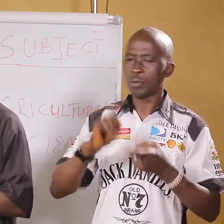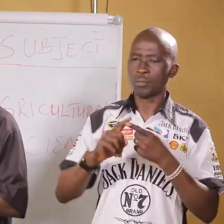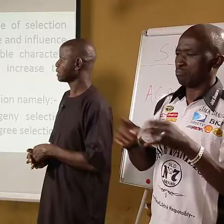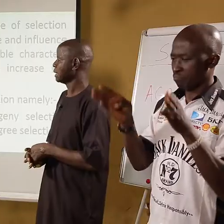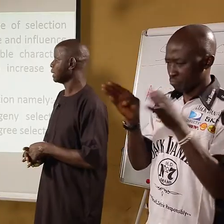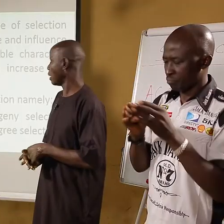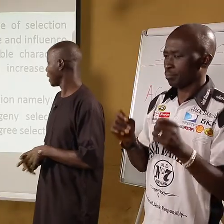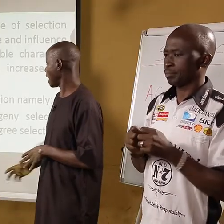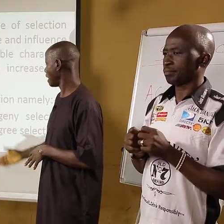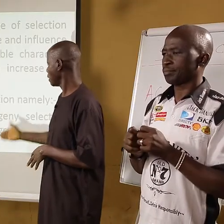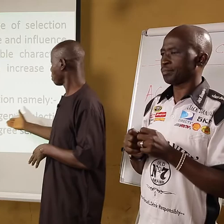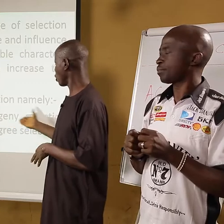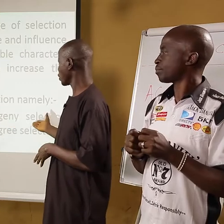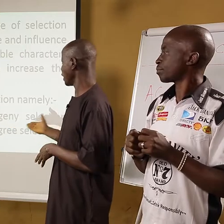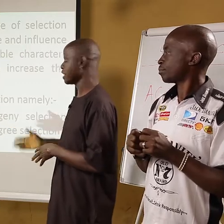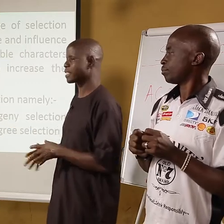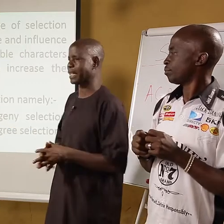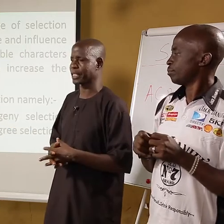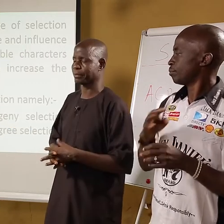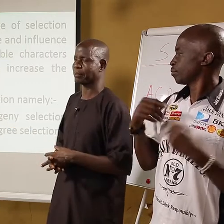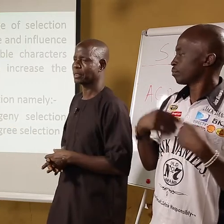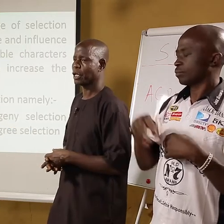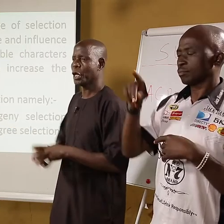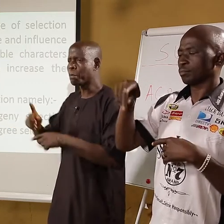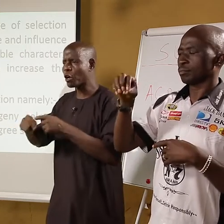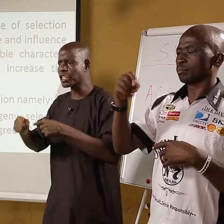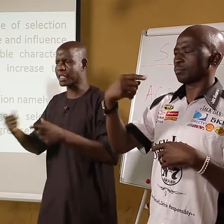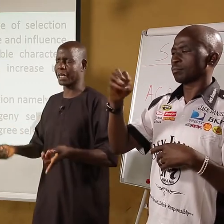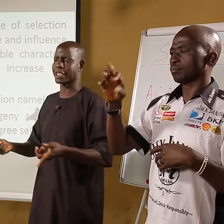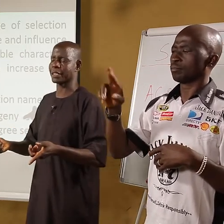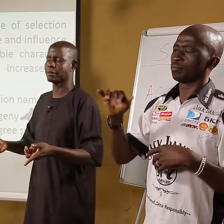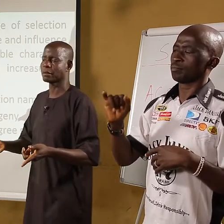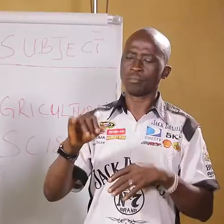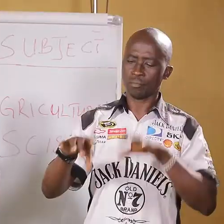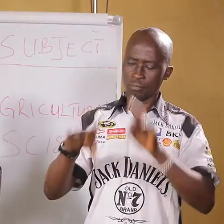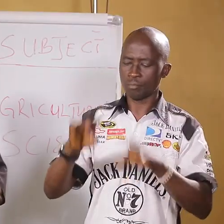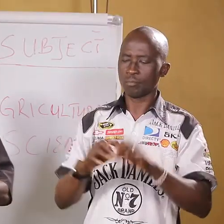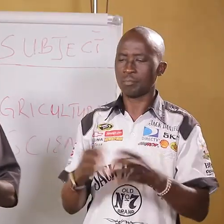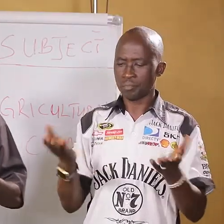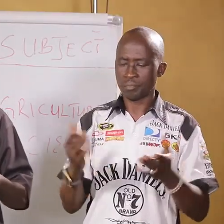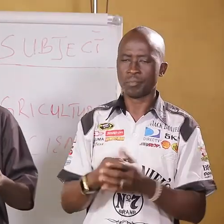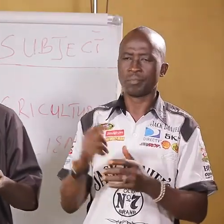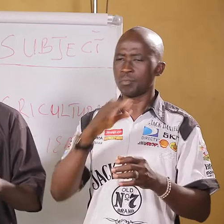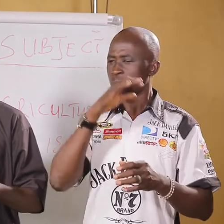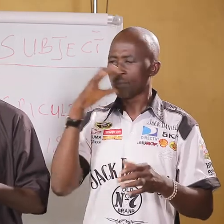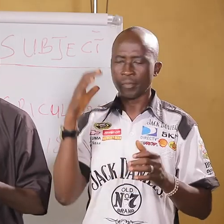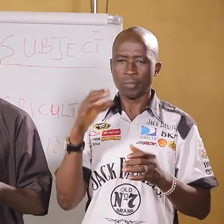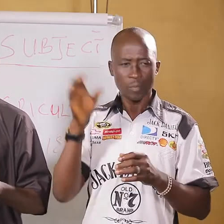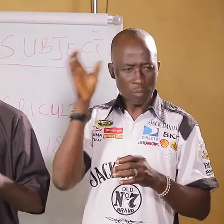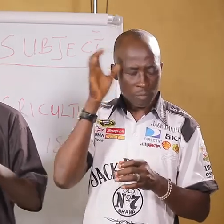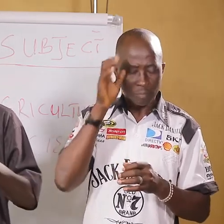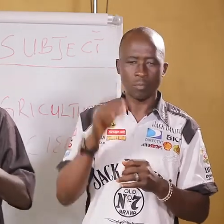bred. Then we have progeny selection. In progeny selection, the farmer